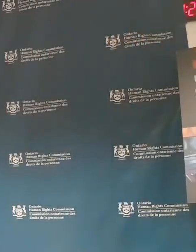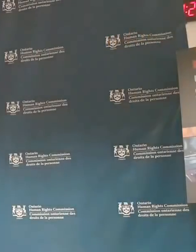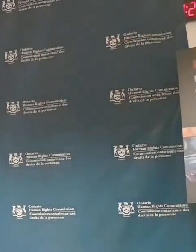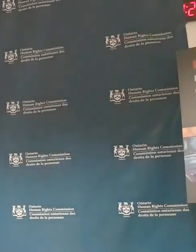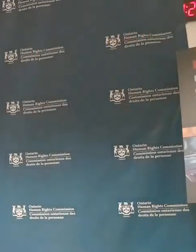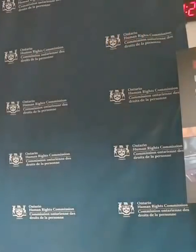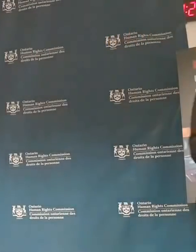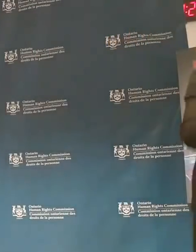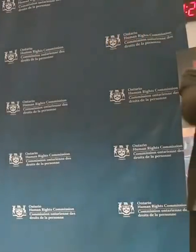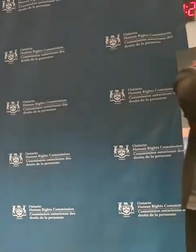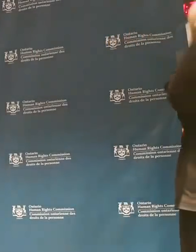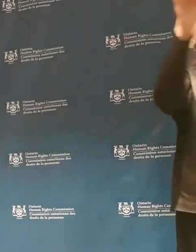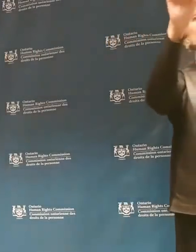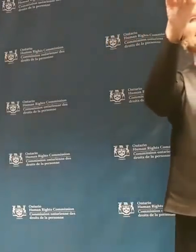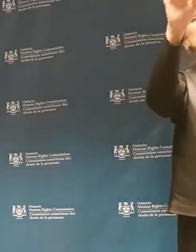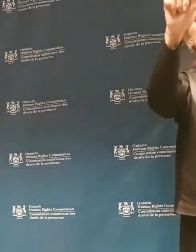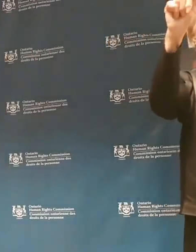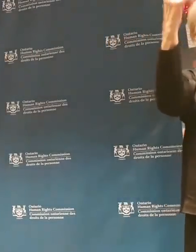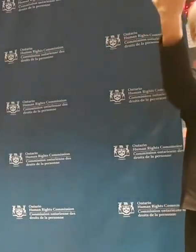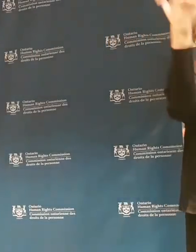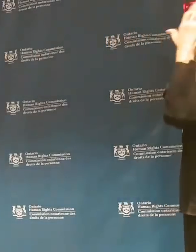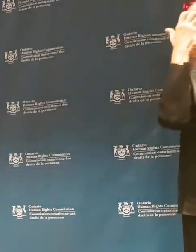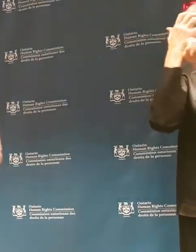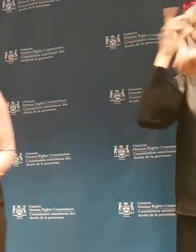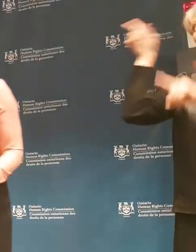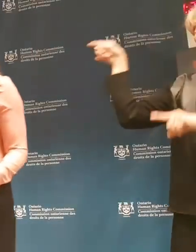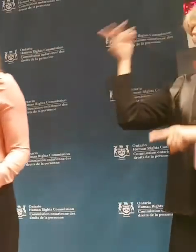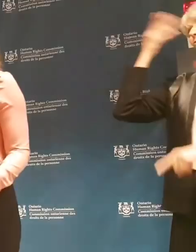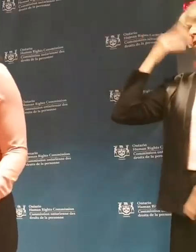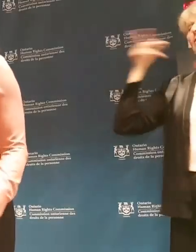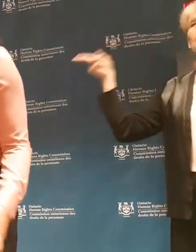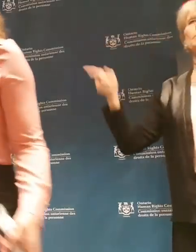Media, if you have any scrubs, please come to the front.